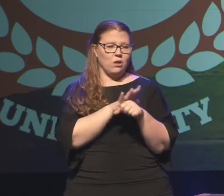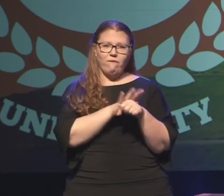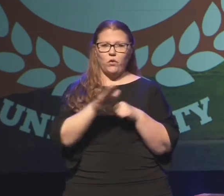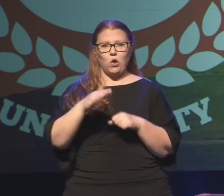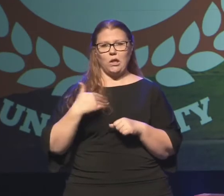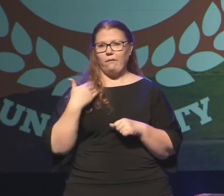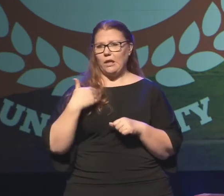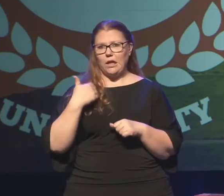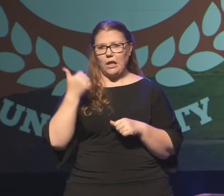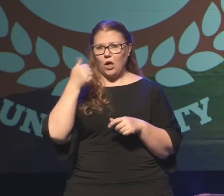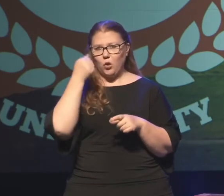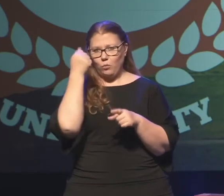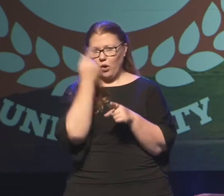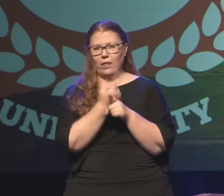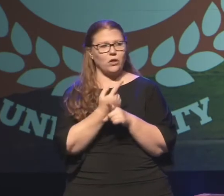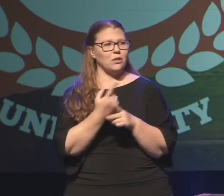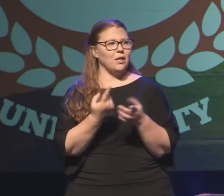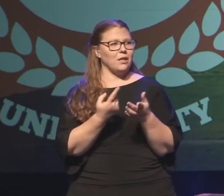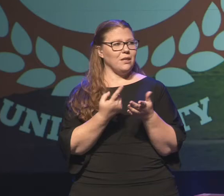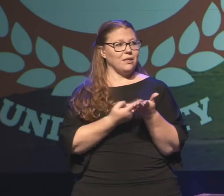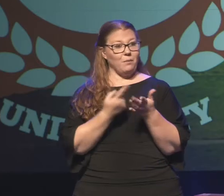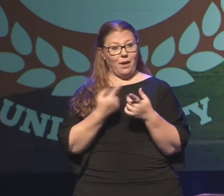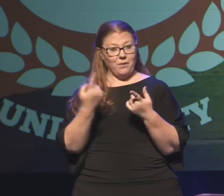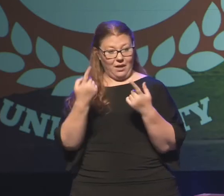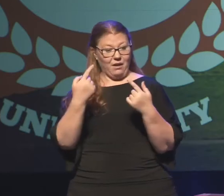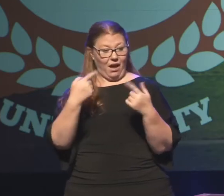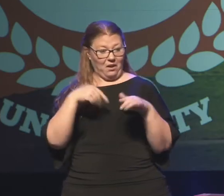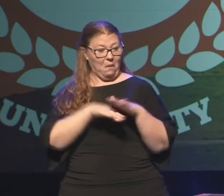know what? Sometimes I come on a Sunday and I'm the younger brother.